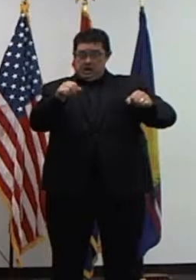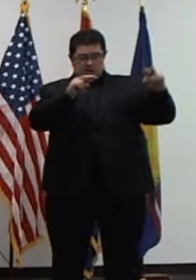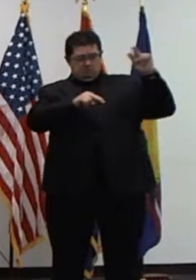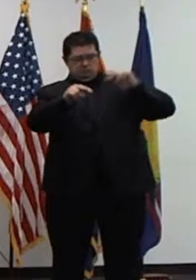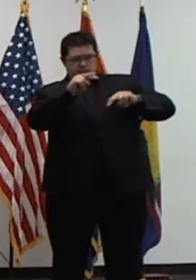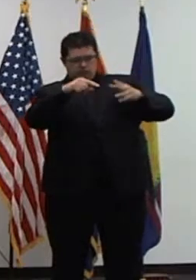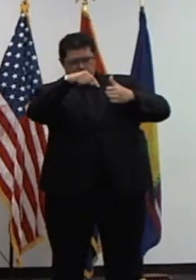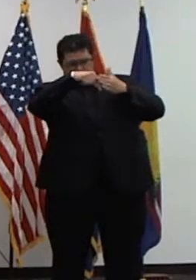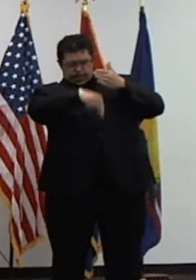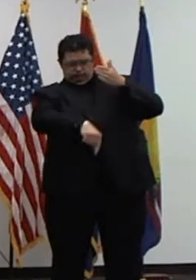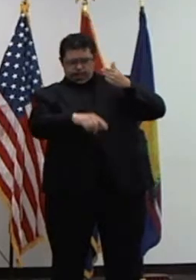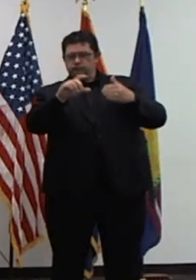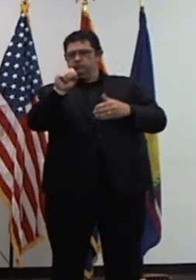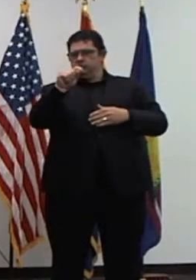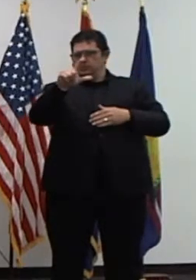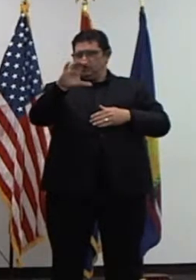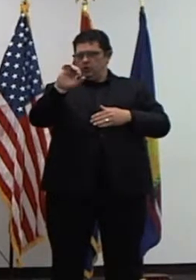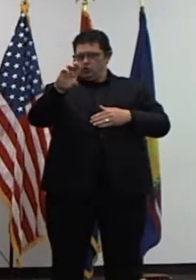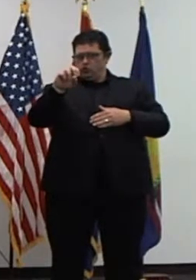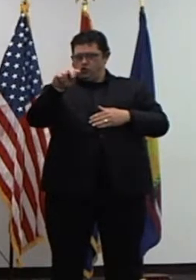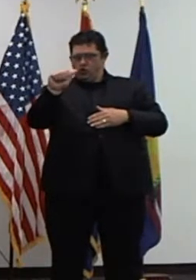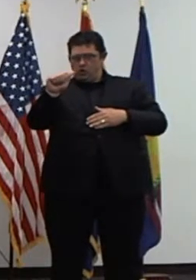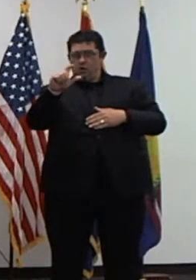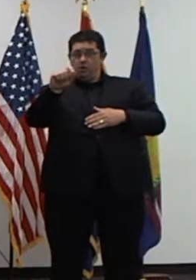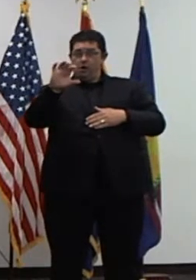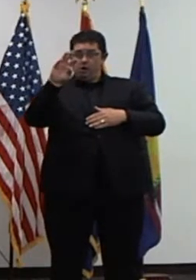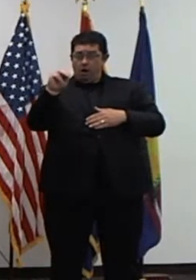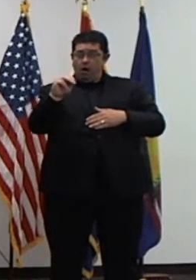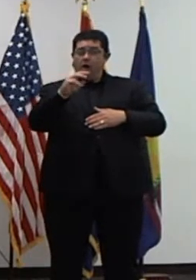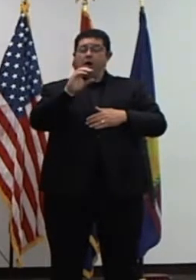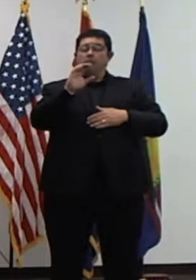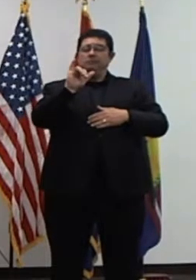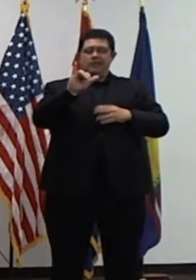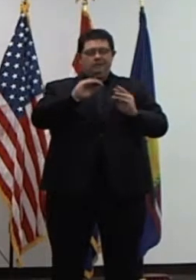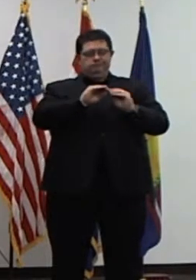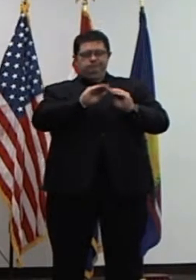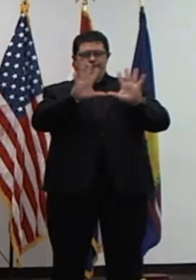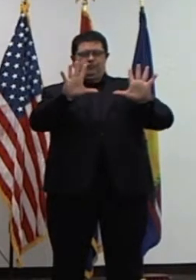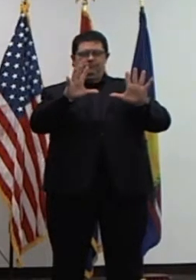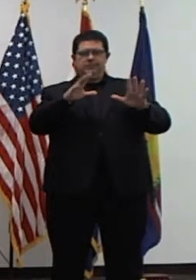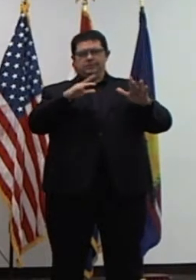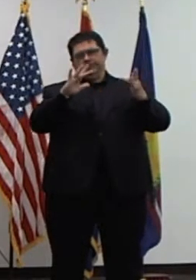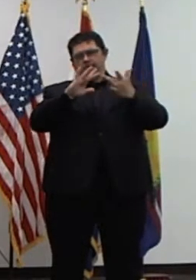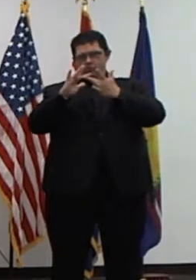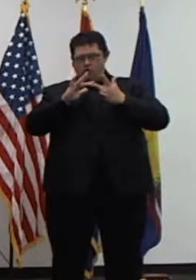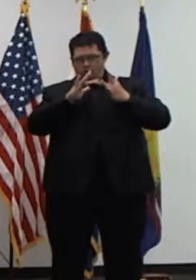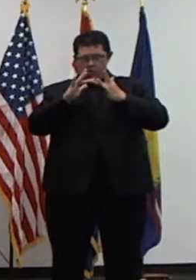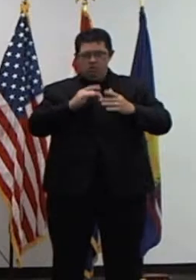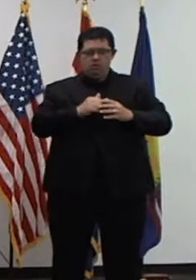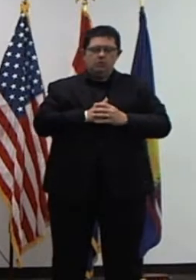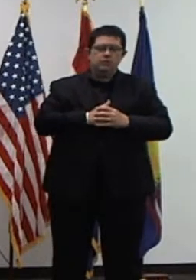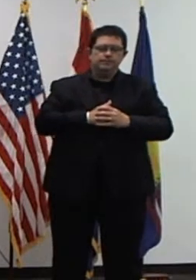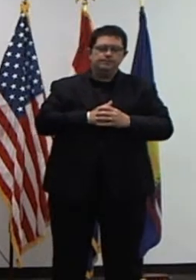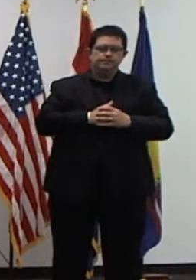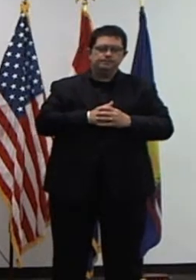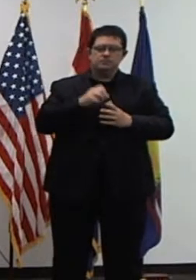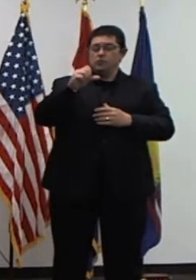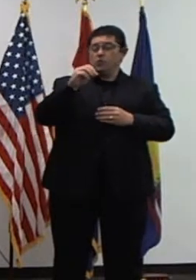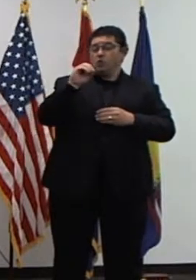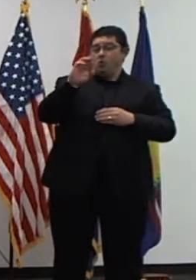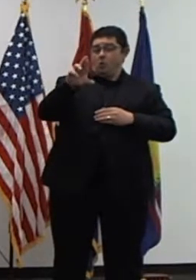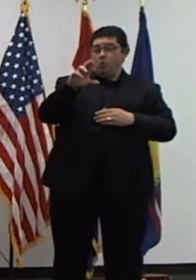stlcorona.com webpage at the Transparency portal, or you could also follow our weekly reports at the St. Louis County